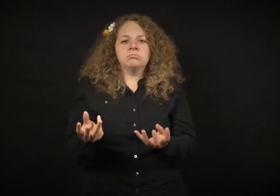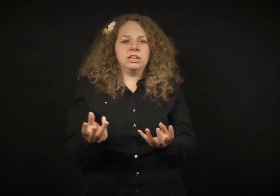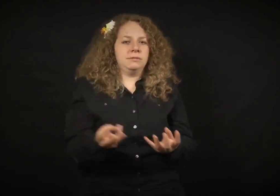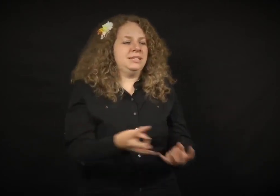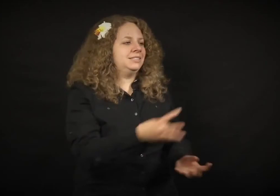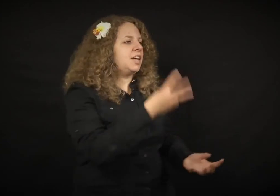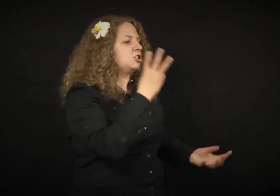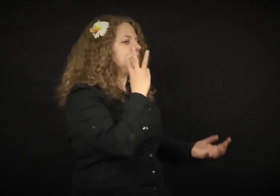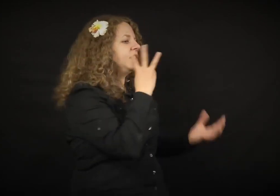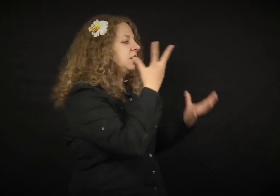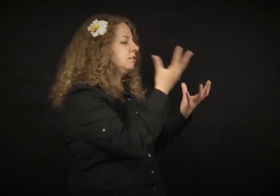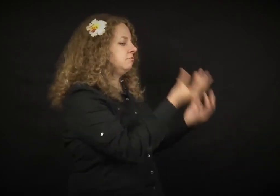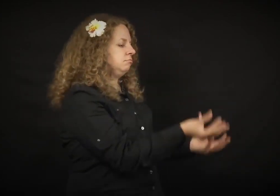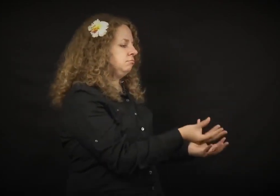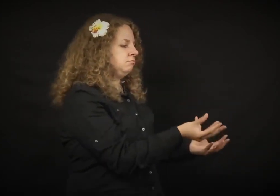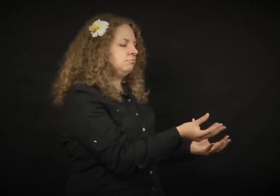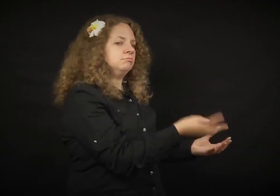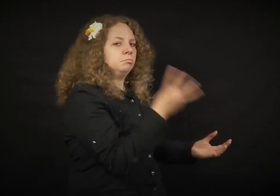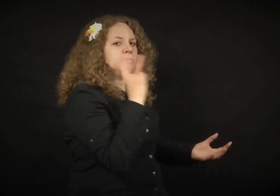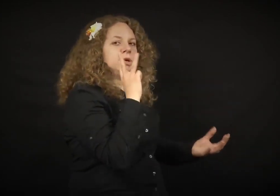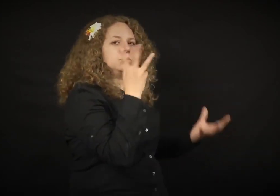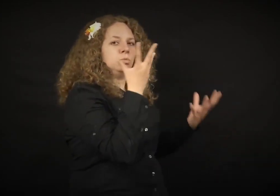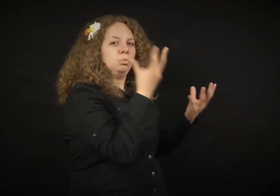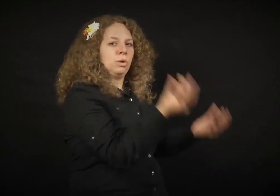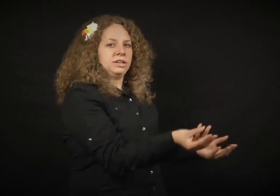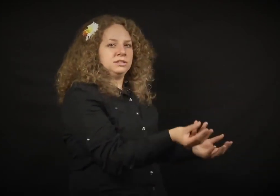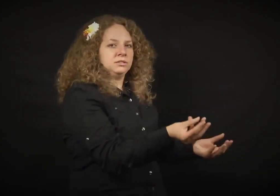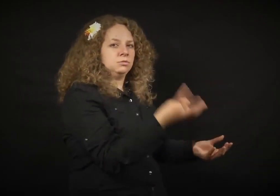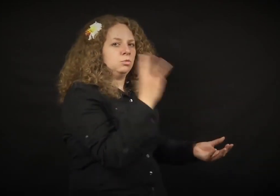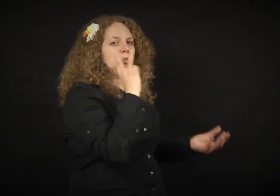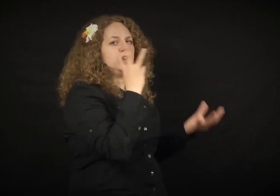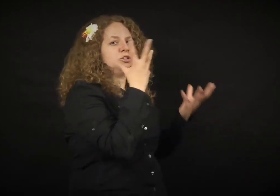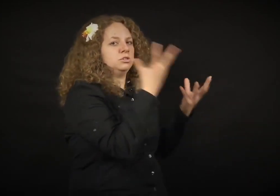It can be saturated, but wet, water soft.